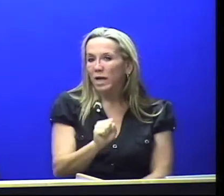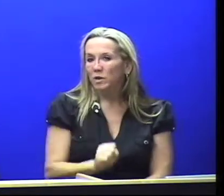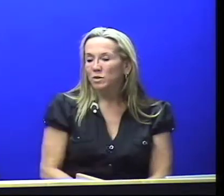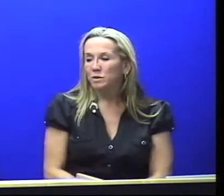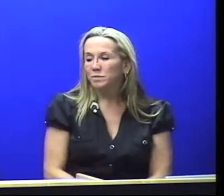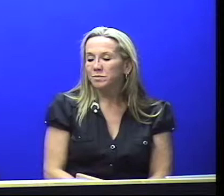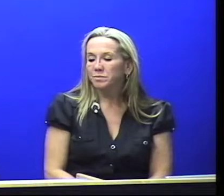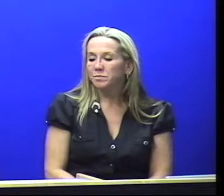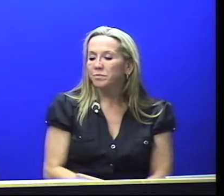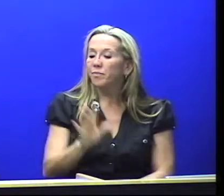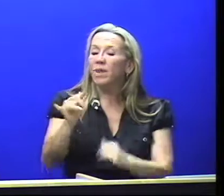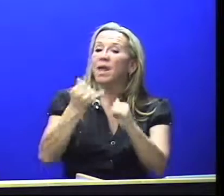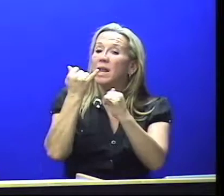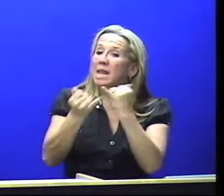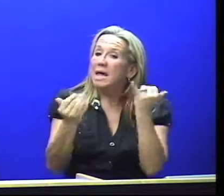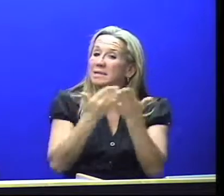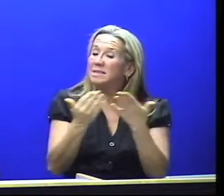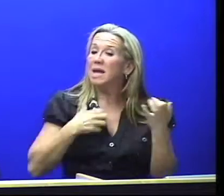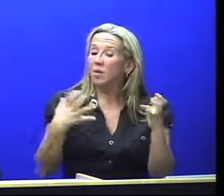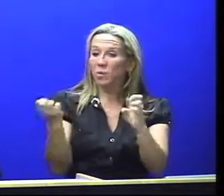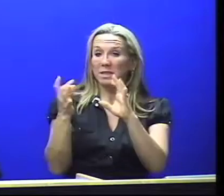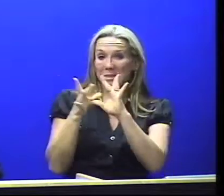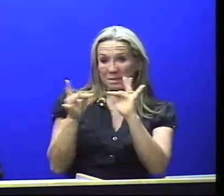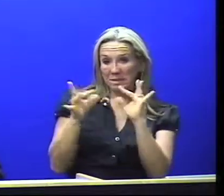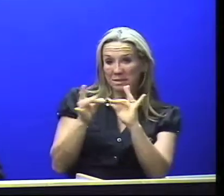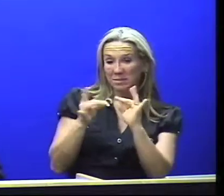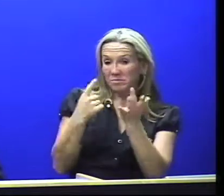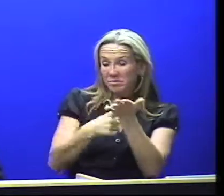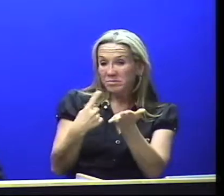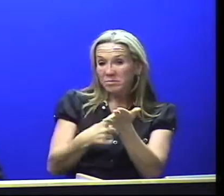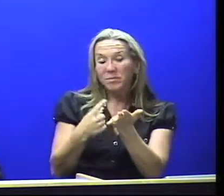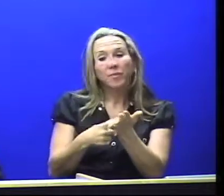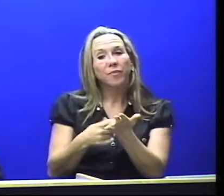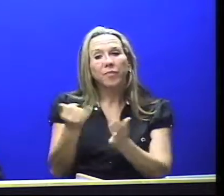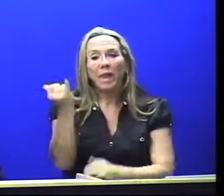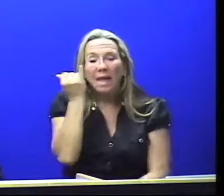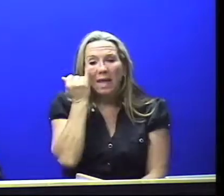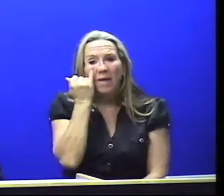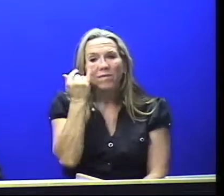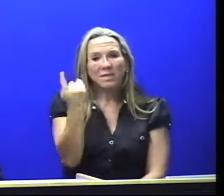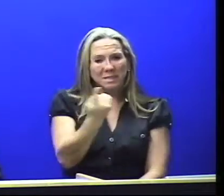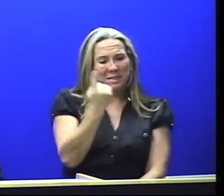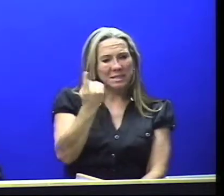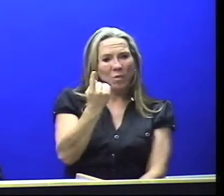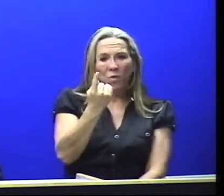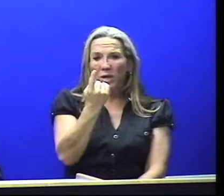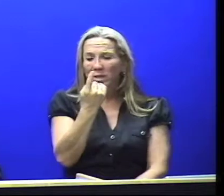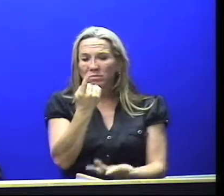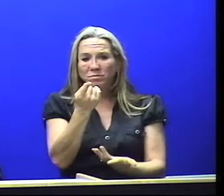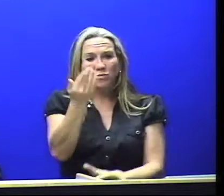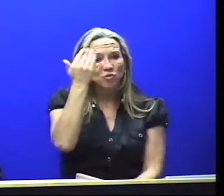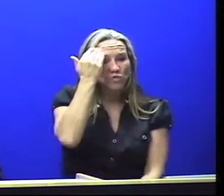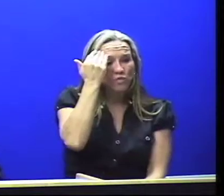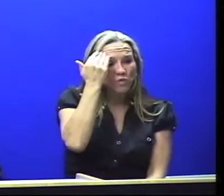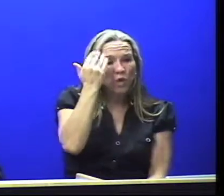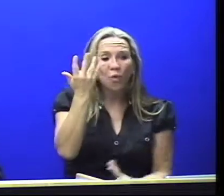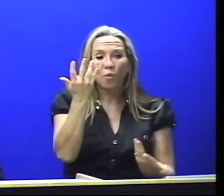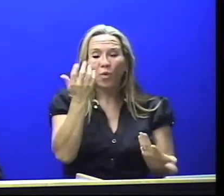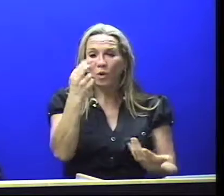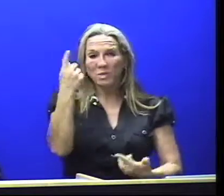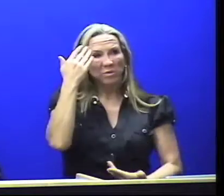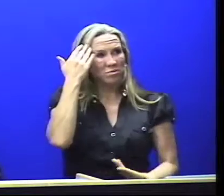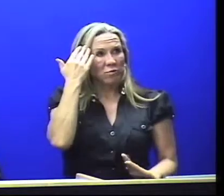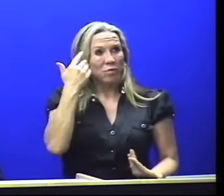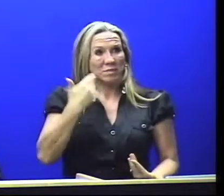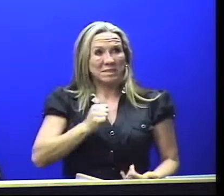So the last thing I want to just touch on is if someone you know might have leukemia, what